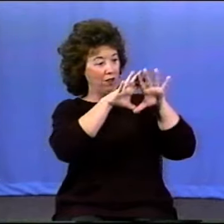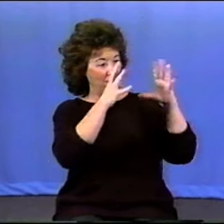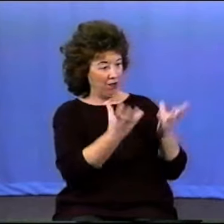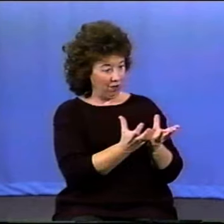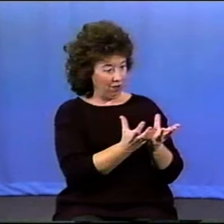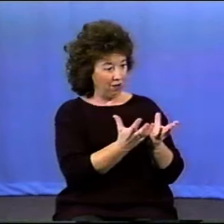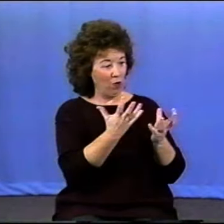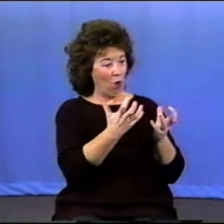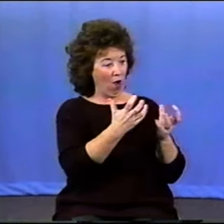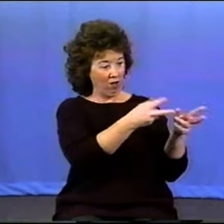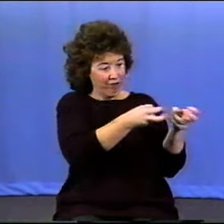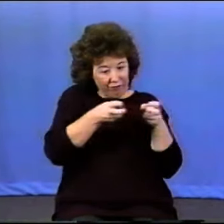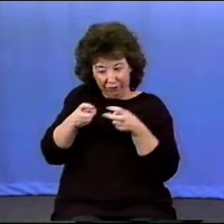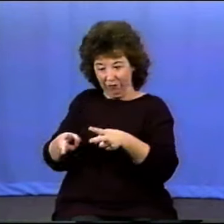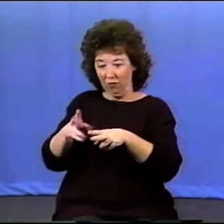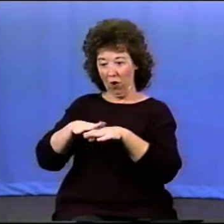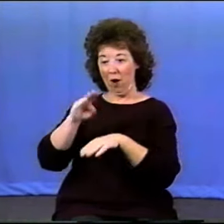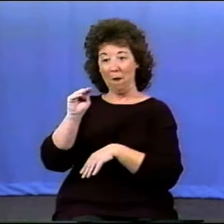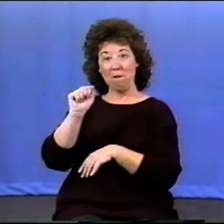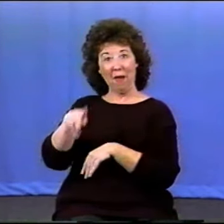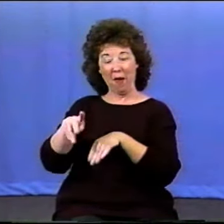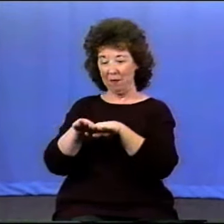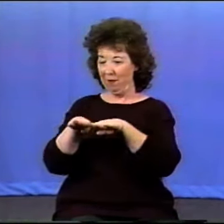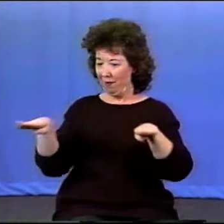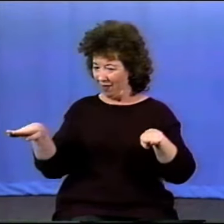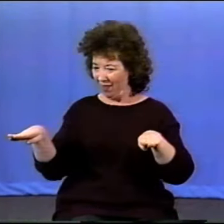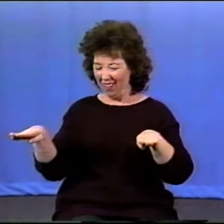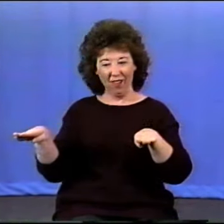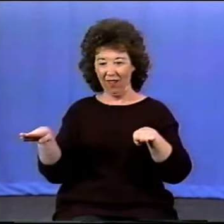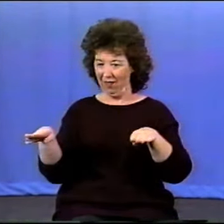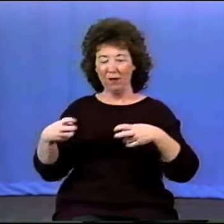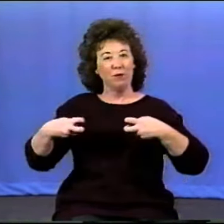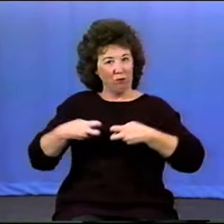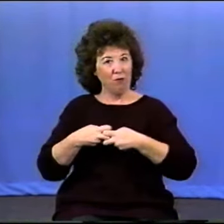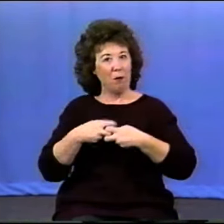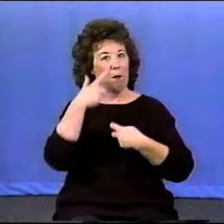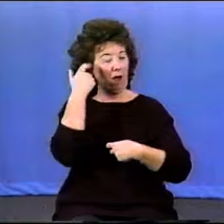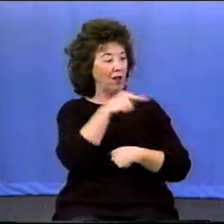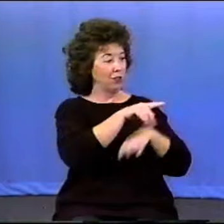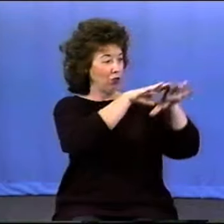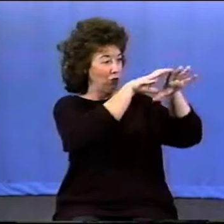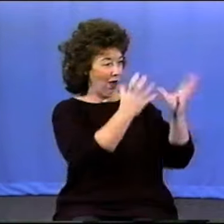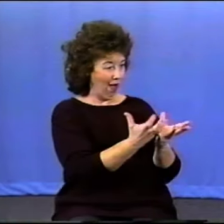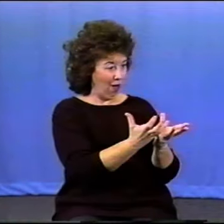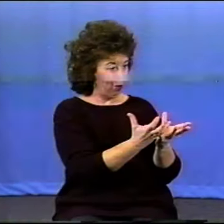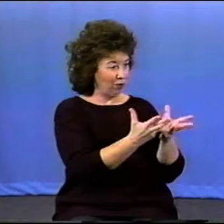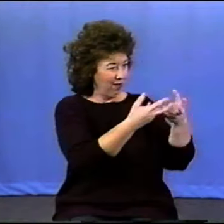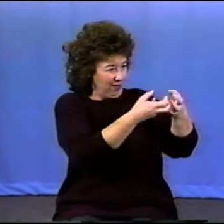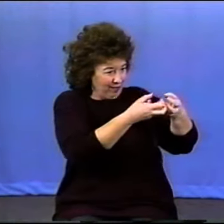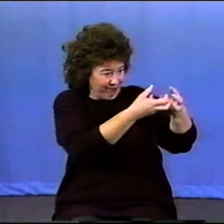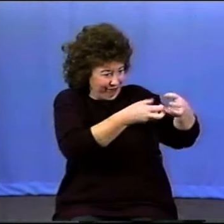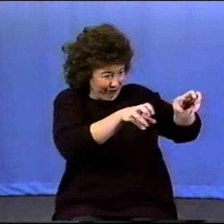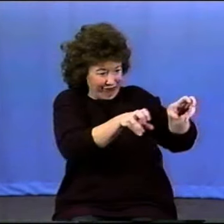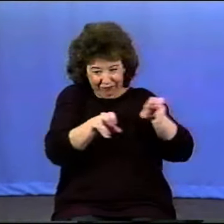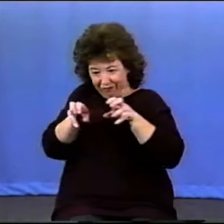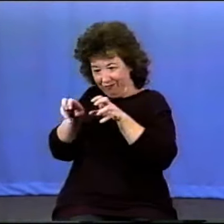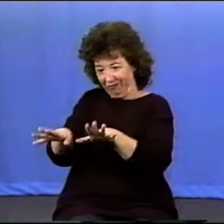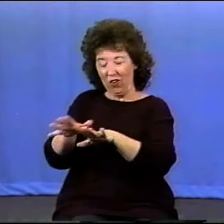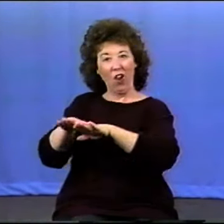we are translating something that is curved onto a flat surface, which provides some distortion. But that's another